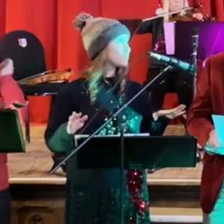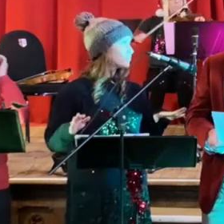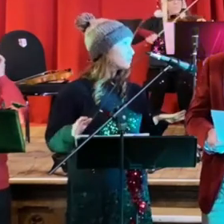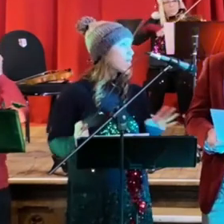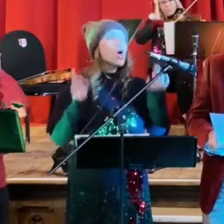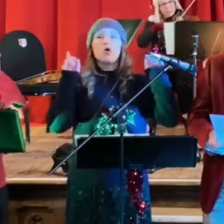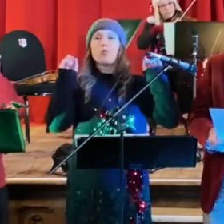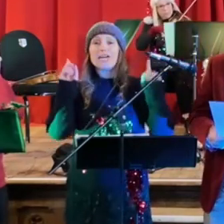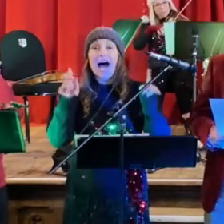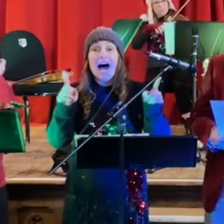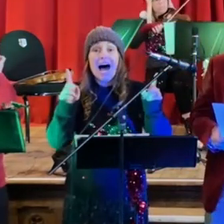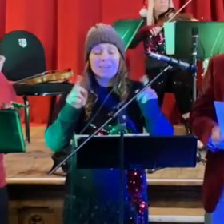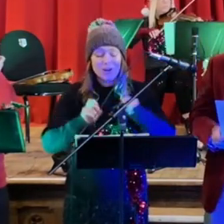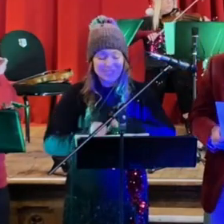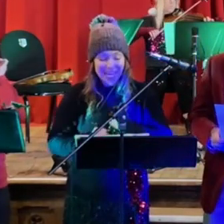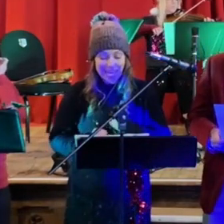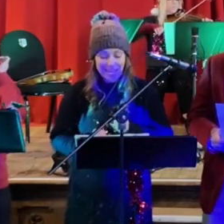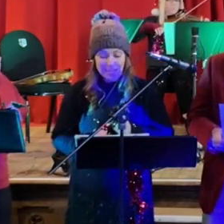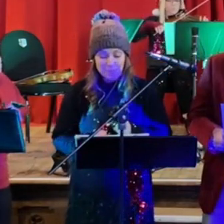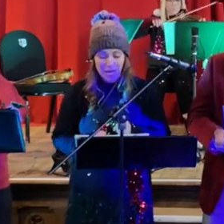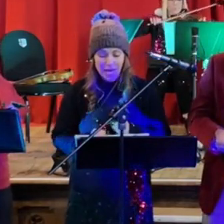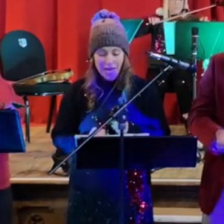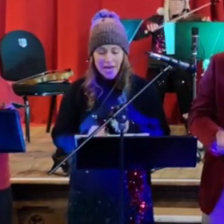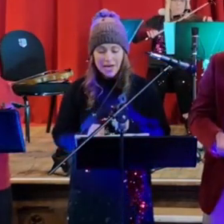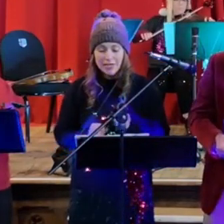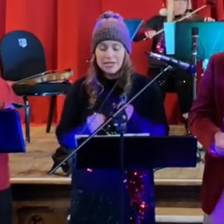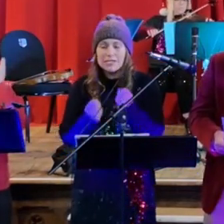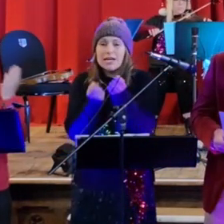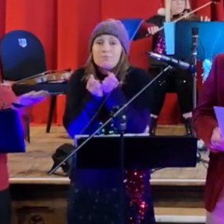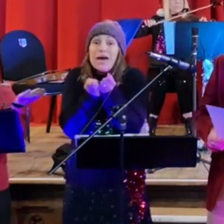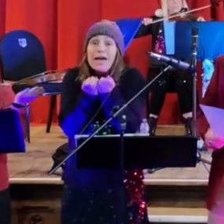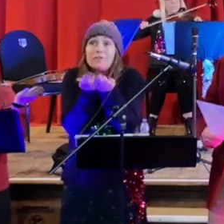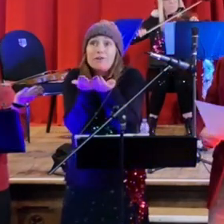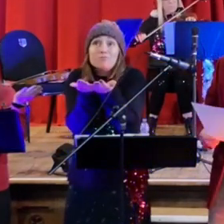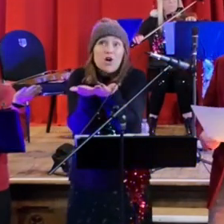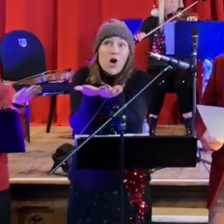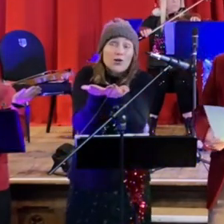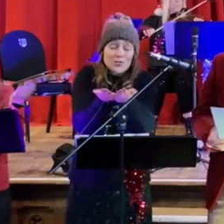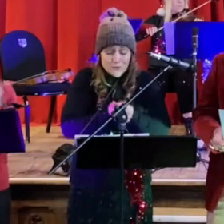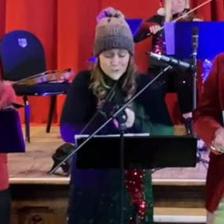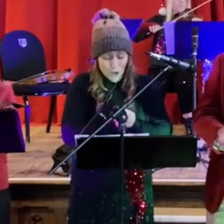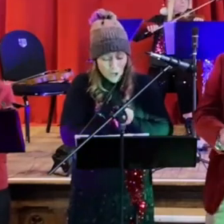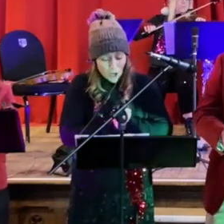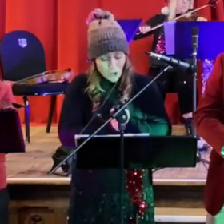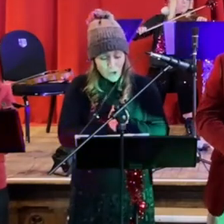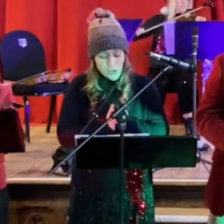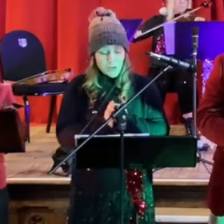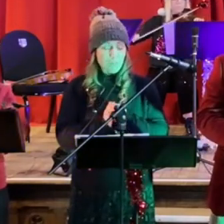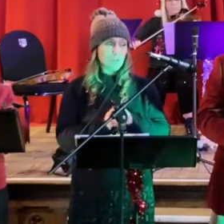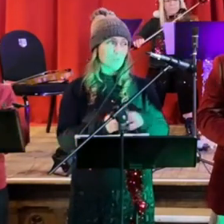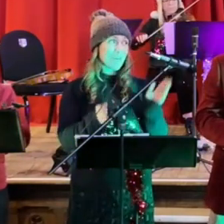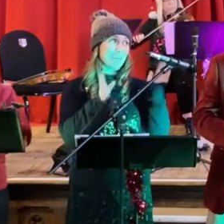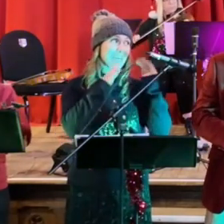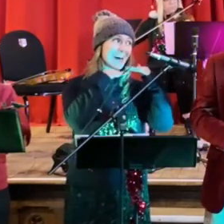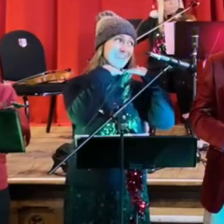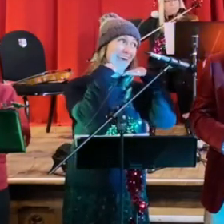year. We are not daily beggars that beg from door to door, but we are